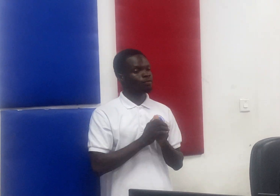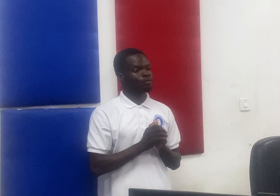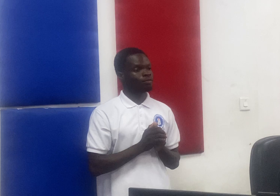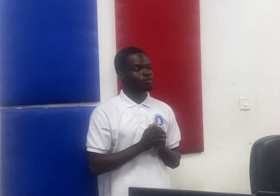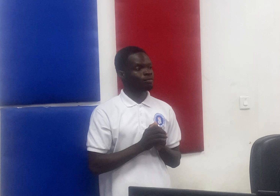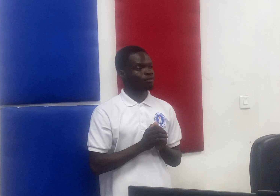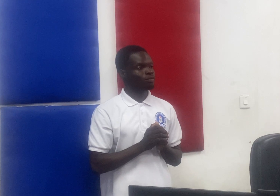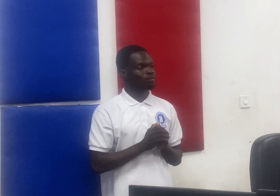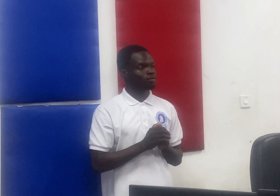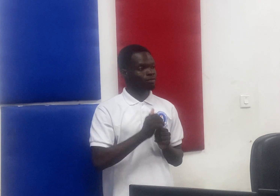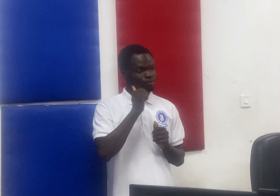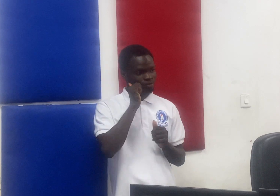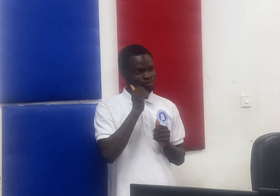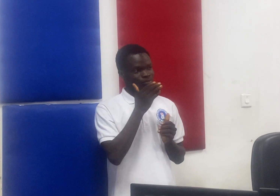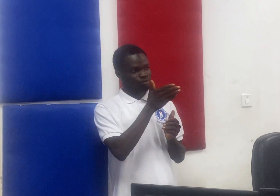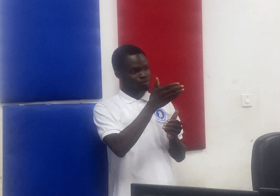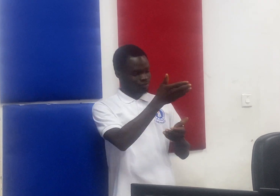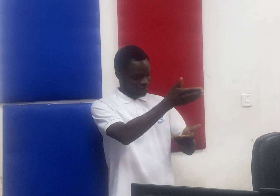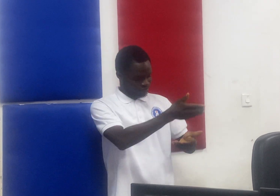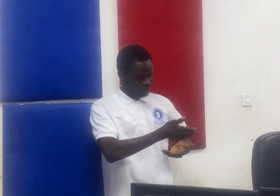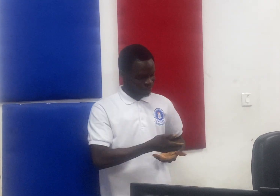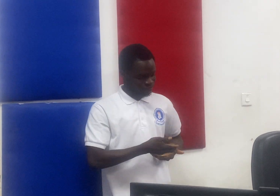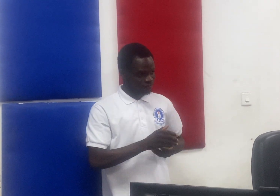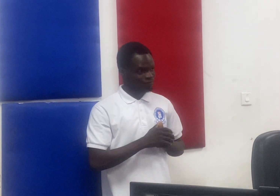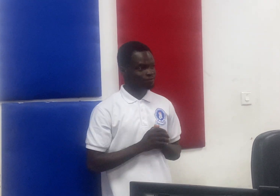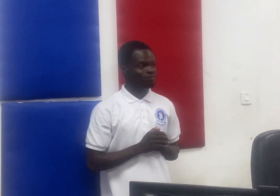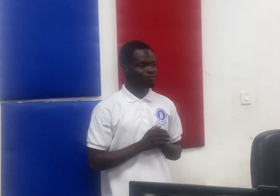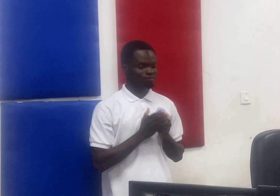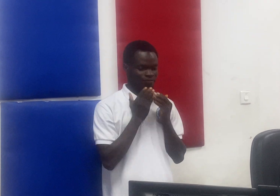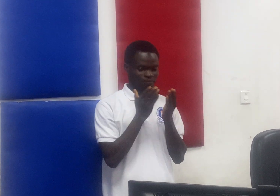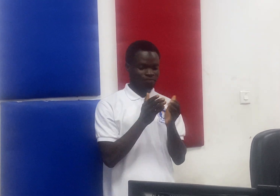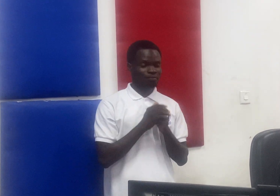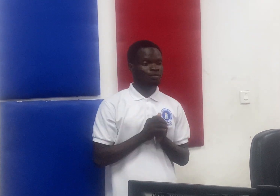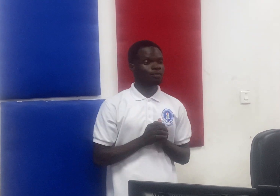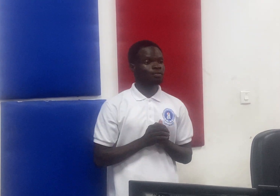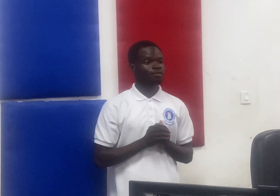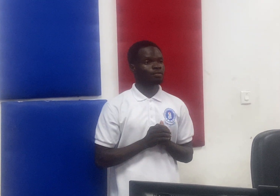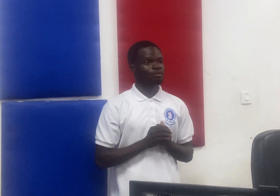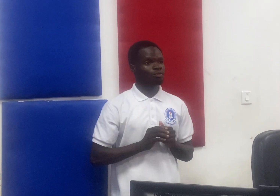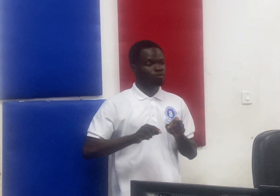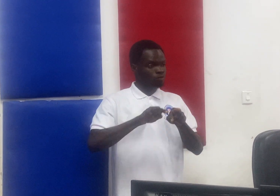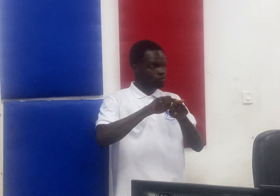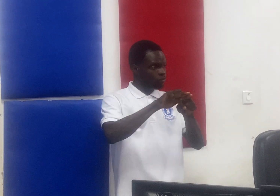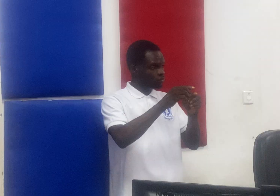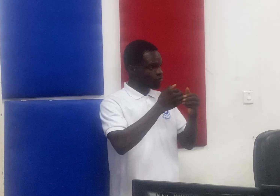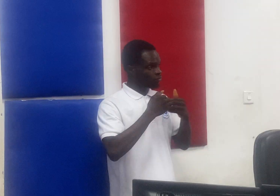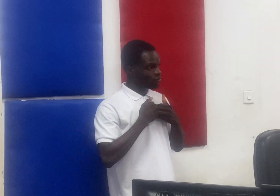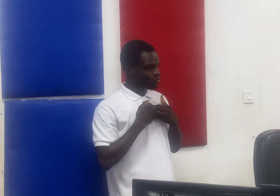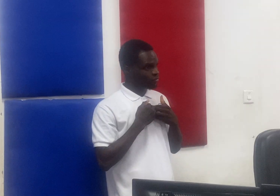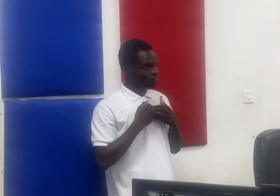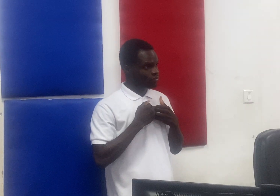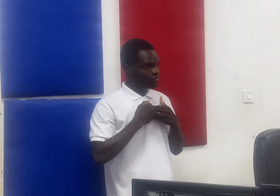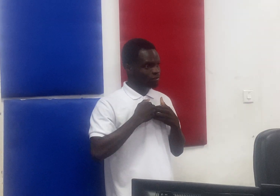Miss Millicent, please, you are welcome. Thank you. We also have in our midst Mr.